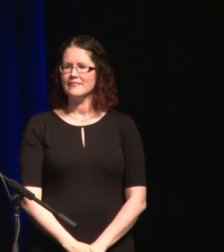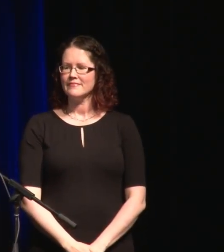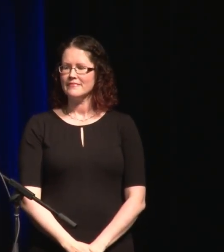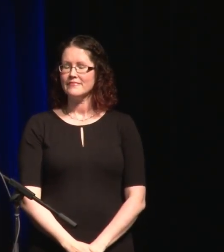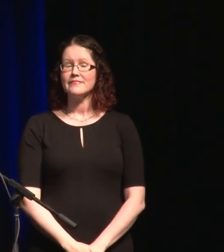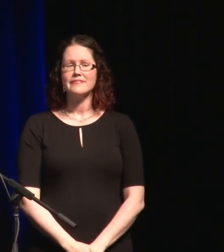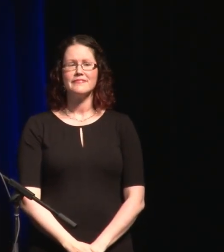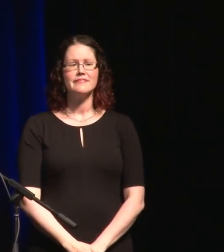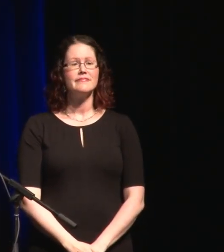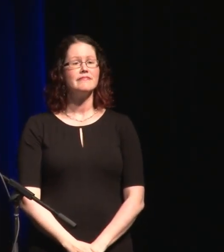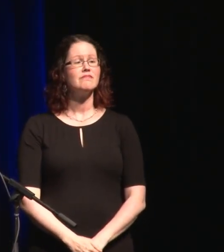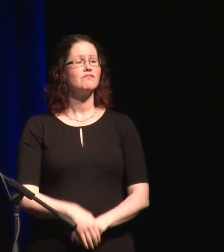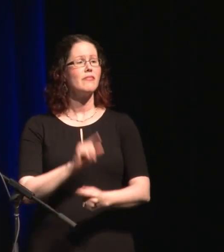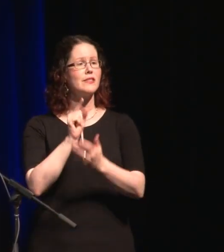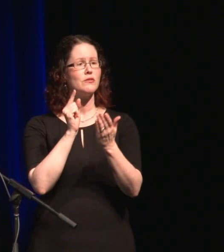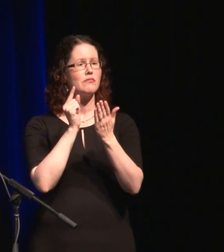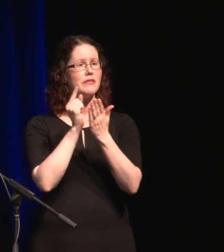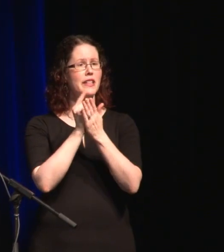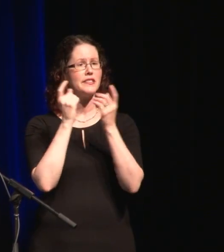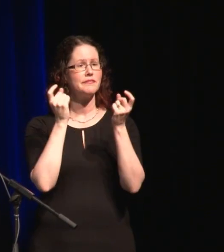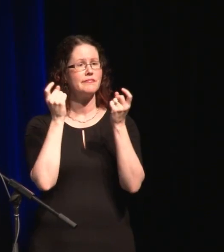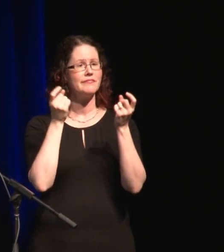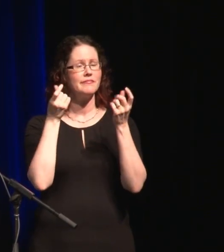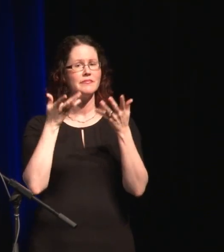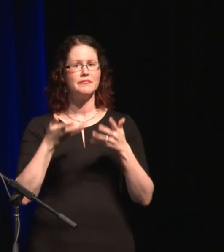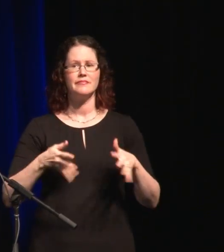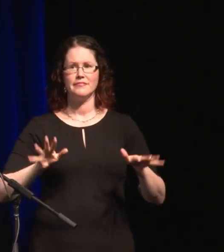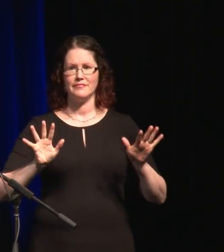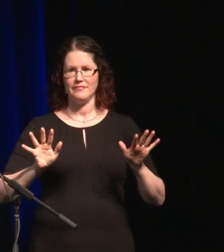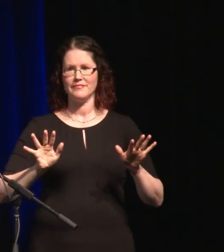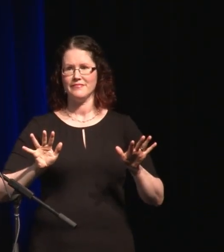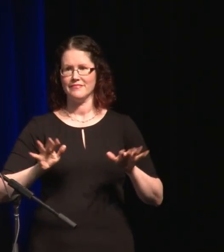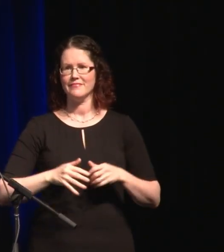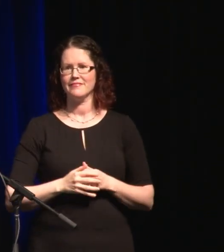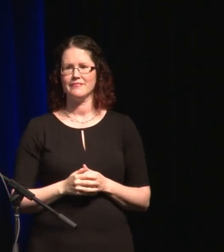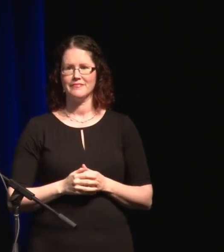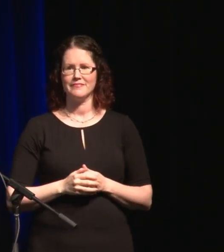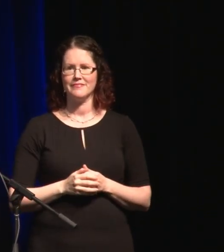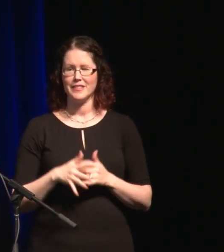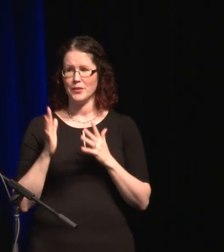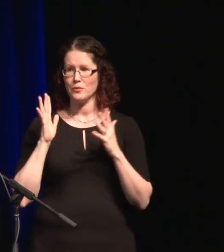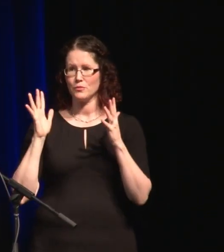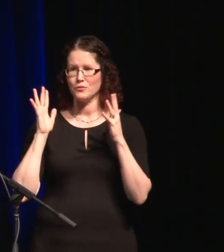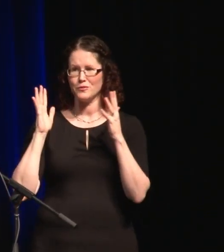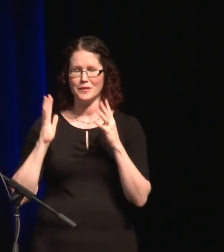This brings us to the end of today's Convocation's proceedings.